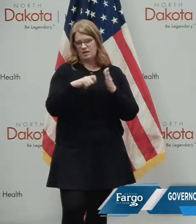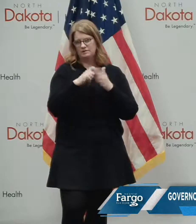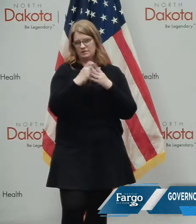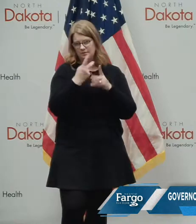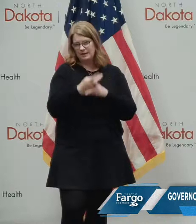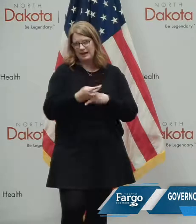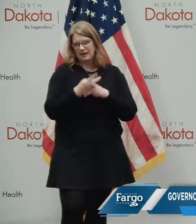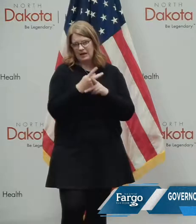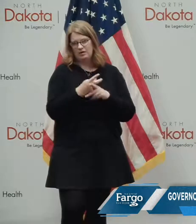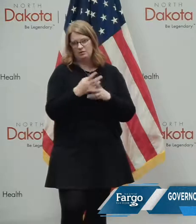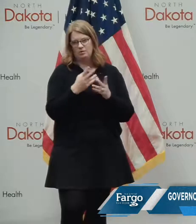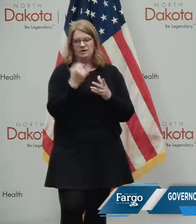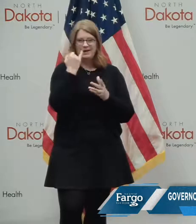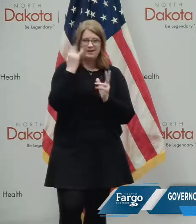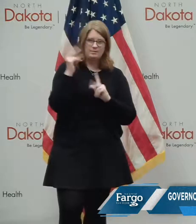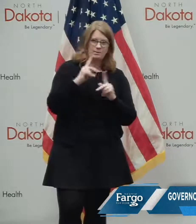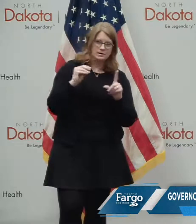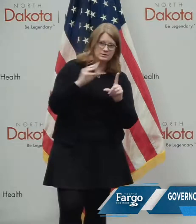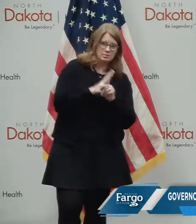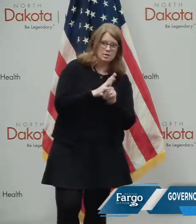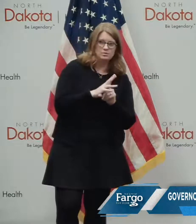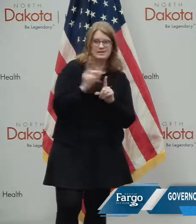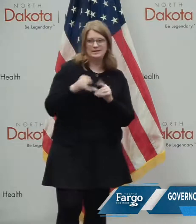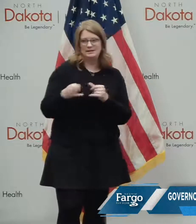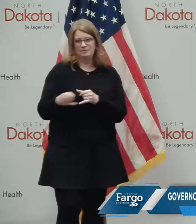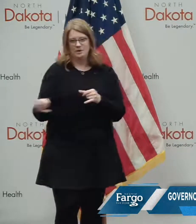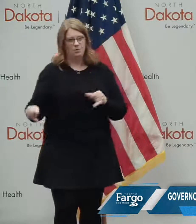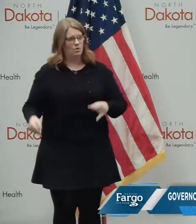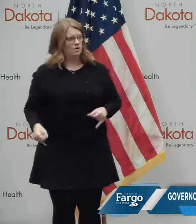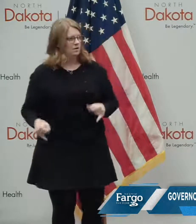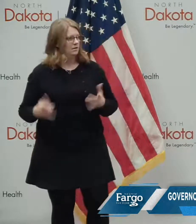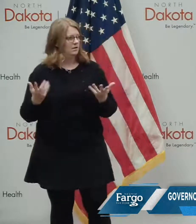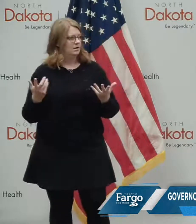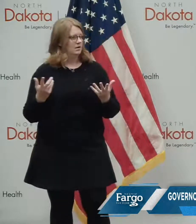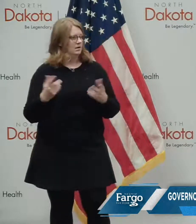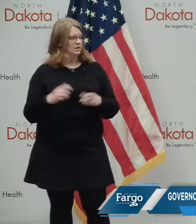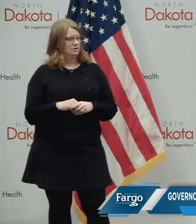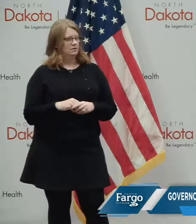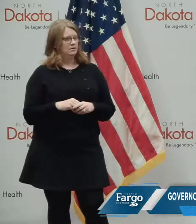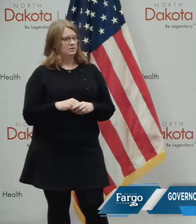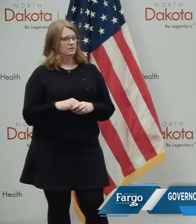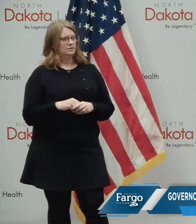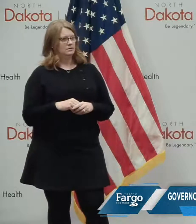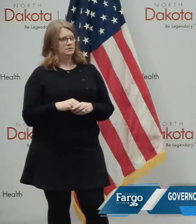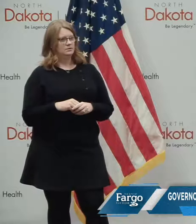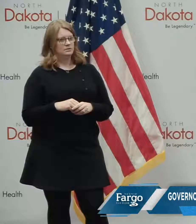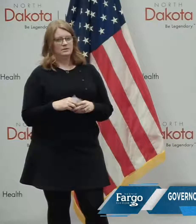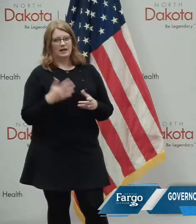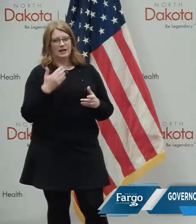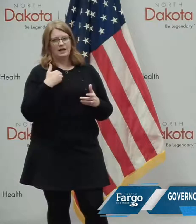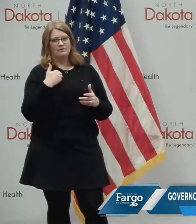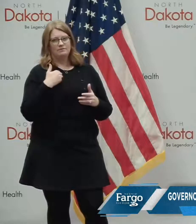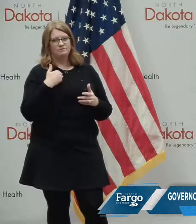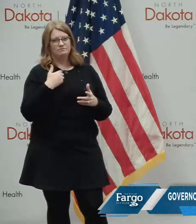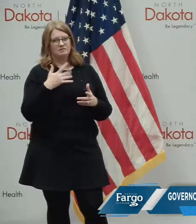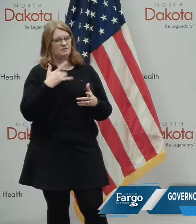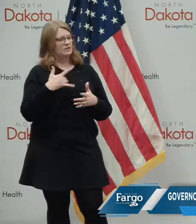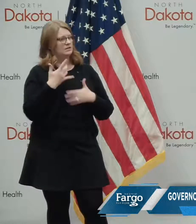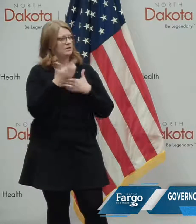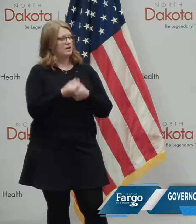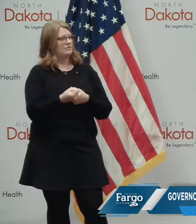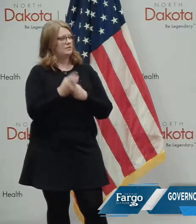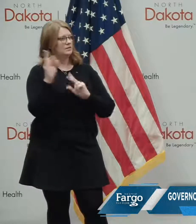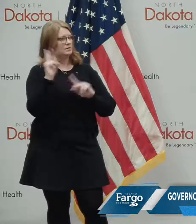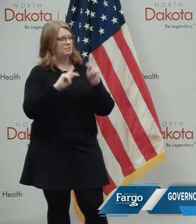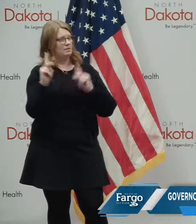people that are exposed and they got to be quarantined. We know that can affect staffing levels, but I have a high degree of confidence that the people that are